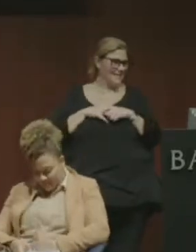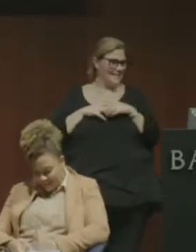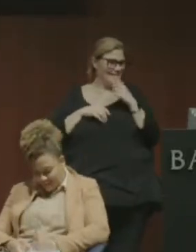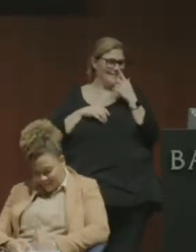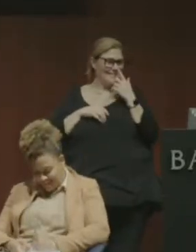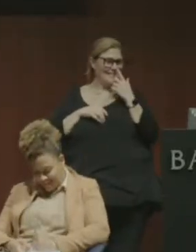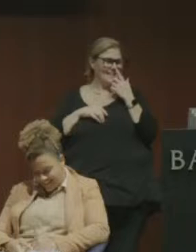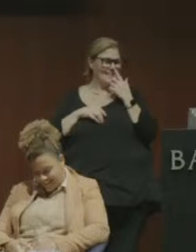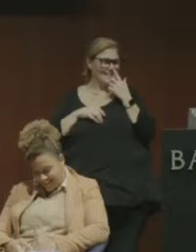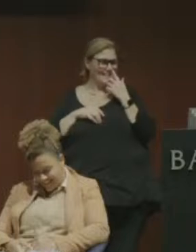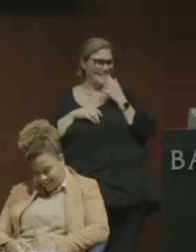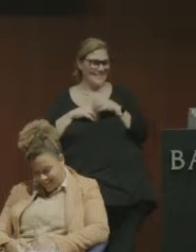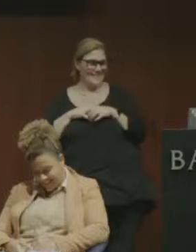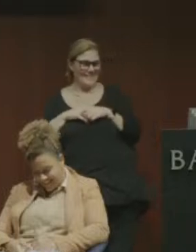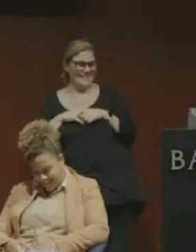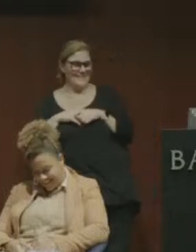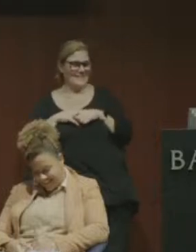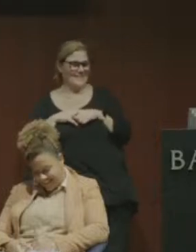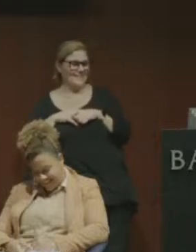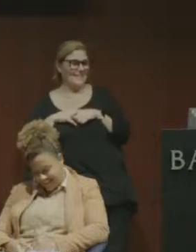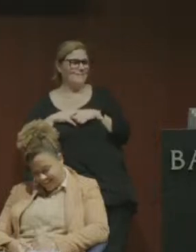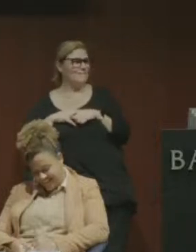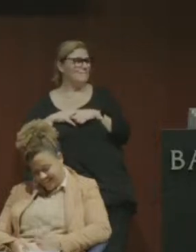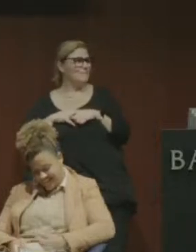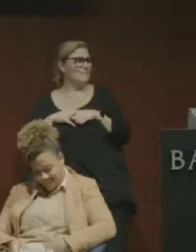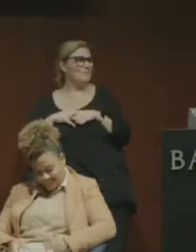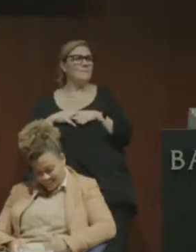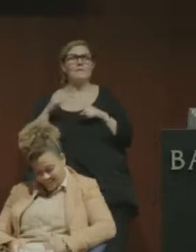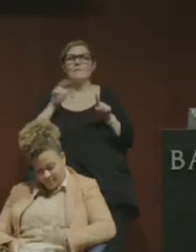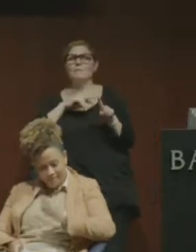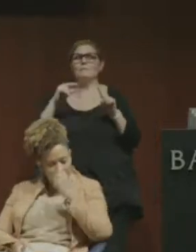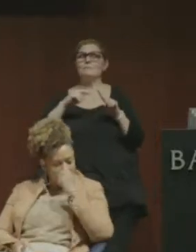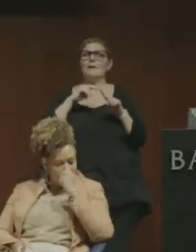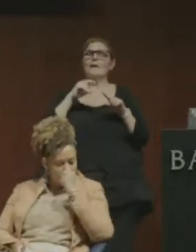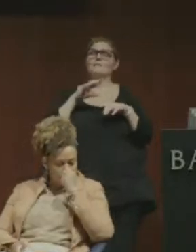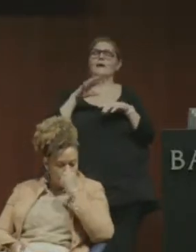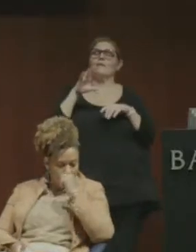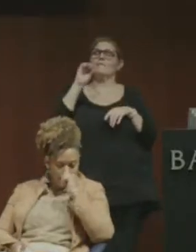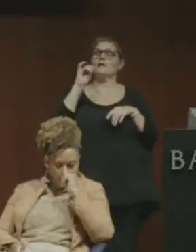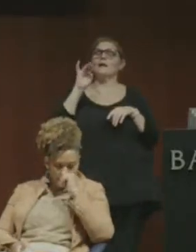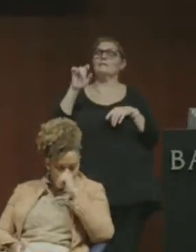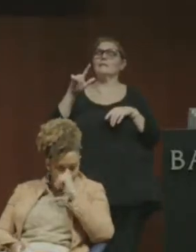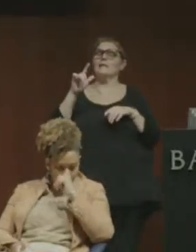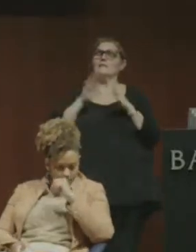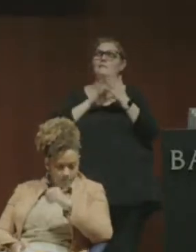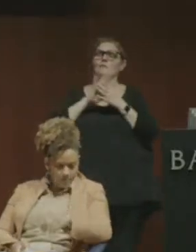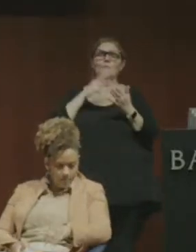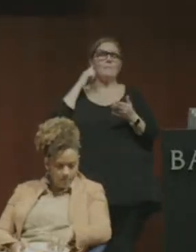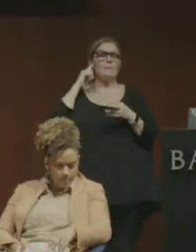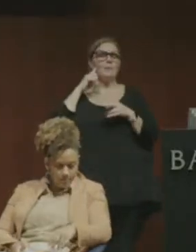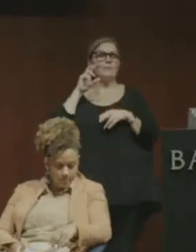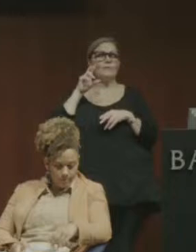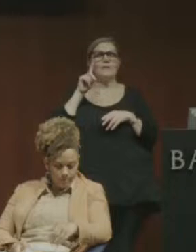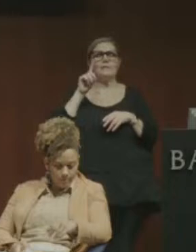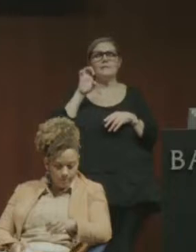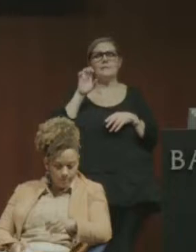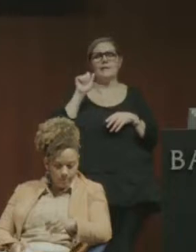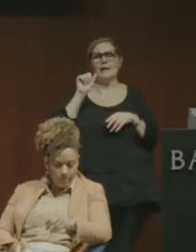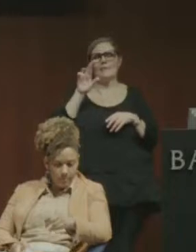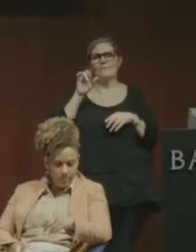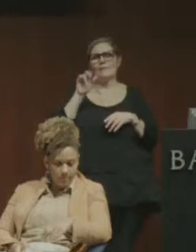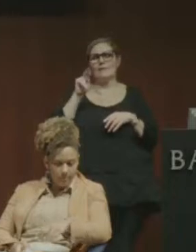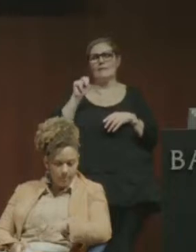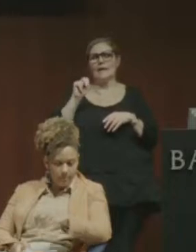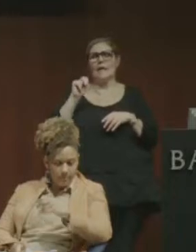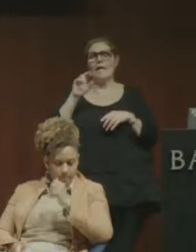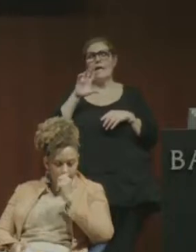Okay. Even from the perspective of the continental initiatives, you may have heard of the African Continental Free Trade